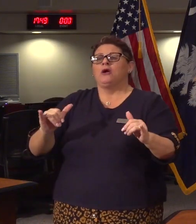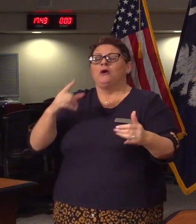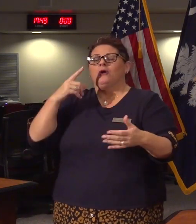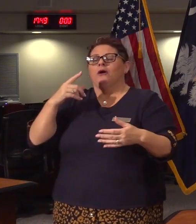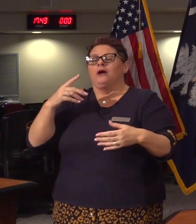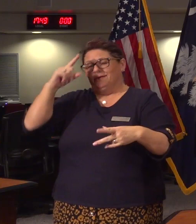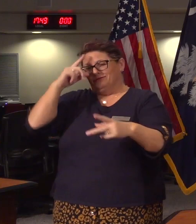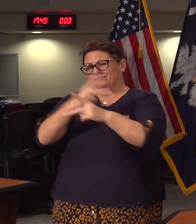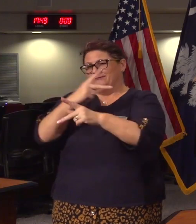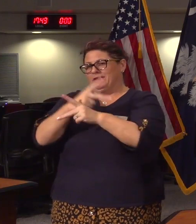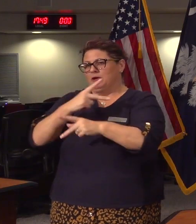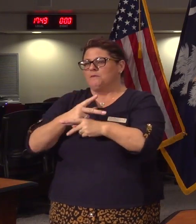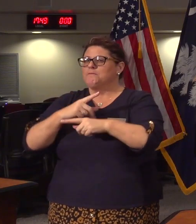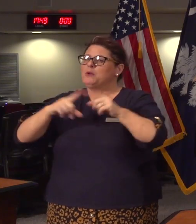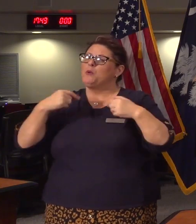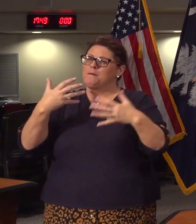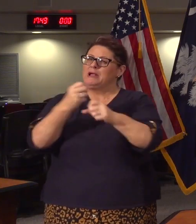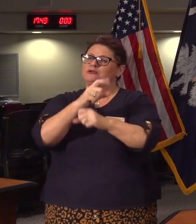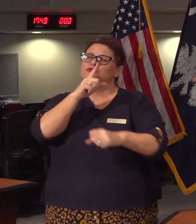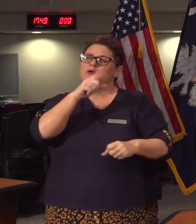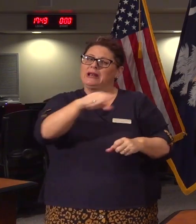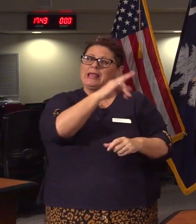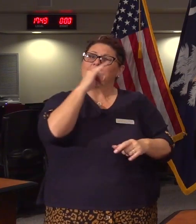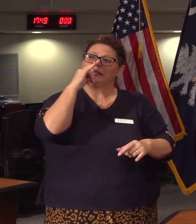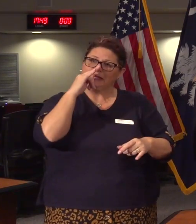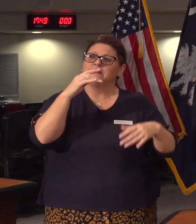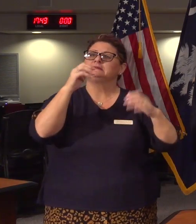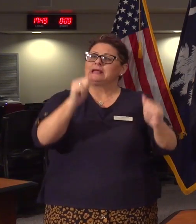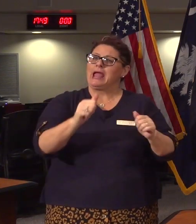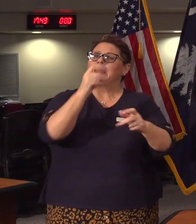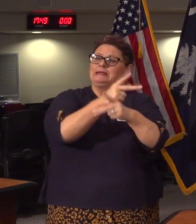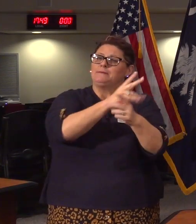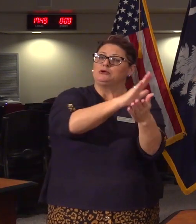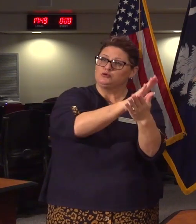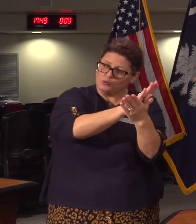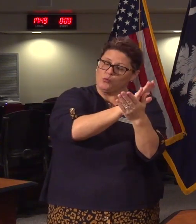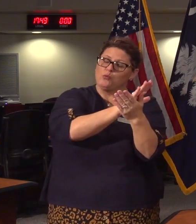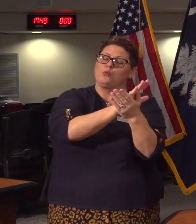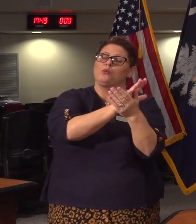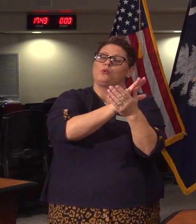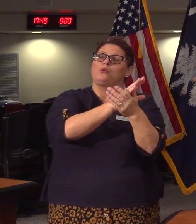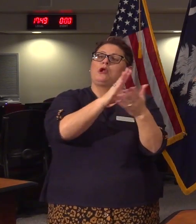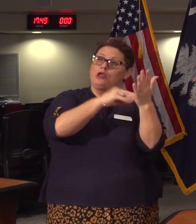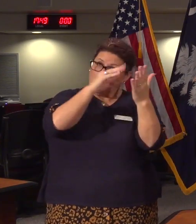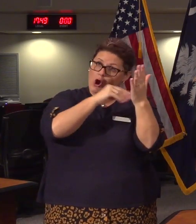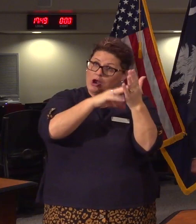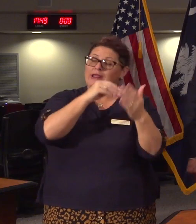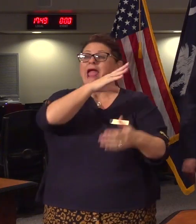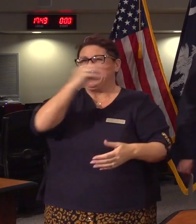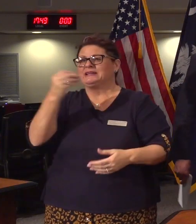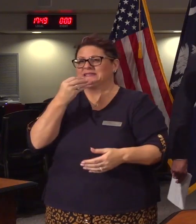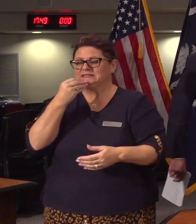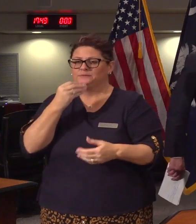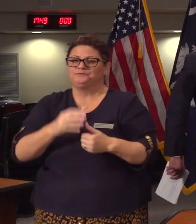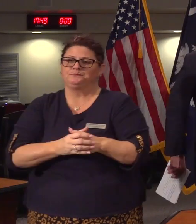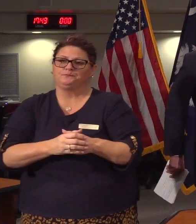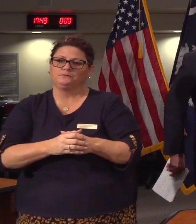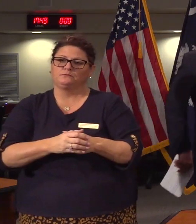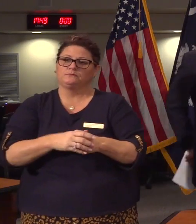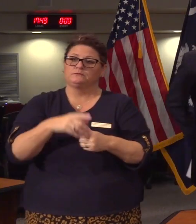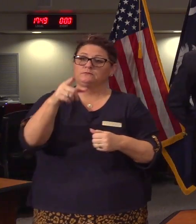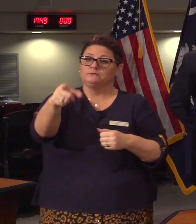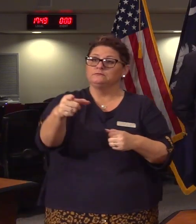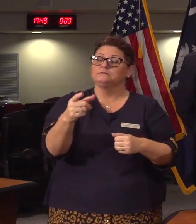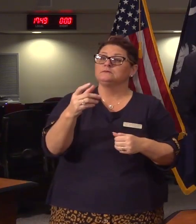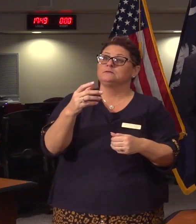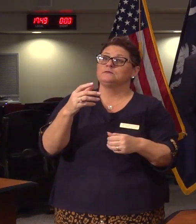access to food and to some type of academic work. And the 2 districts that will have to close now, are they among the 15 that